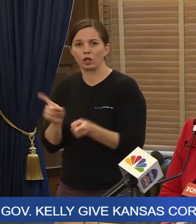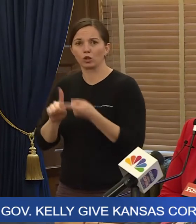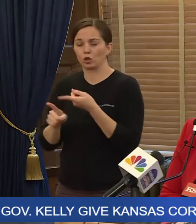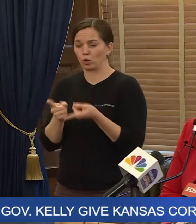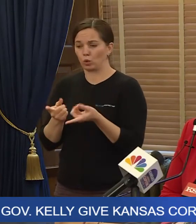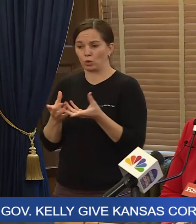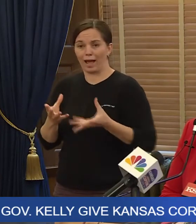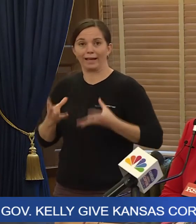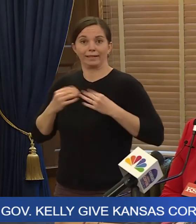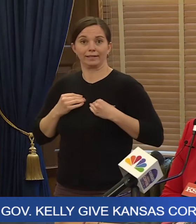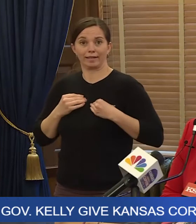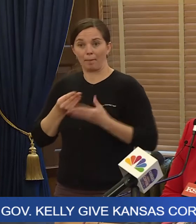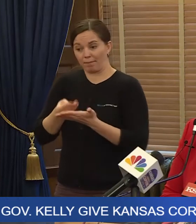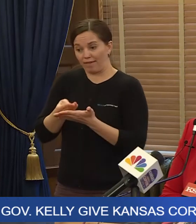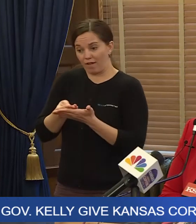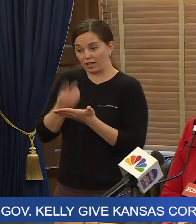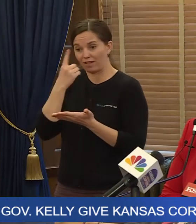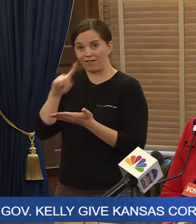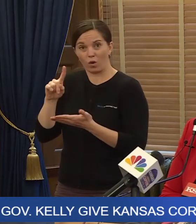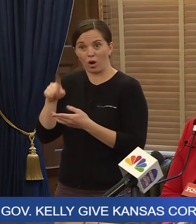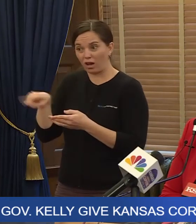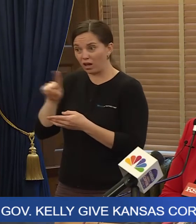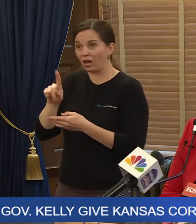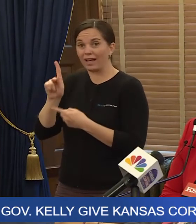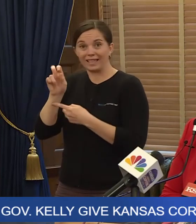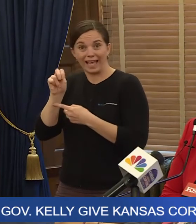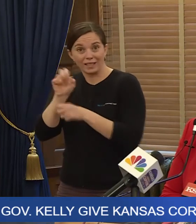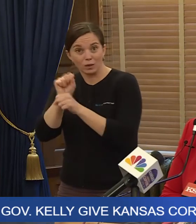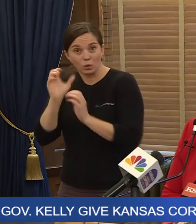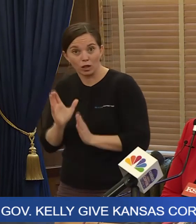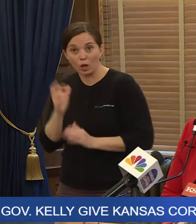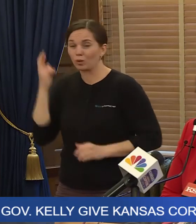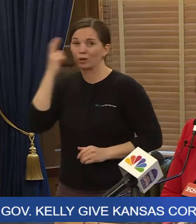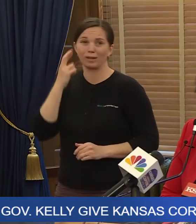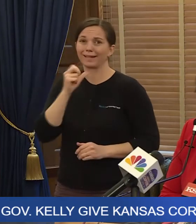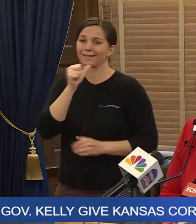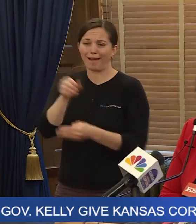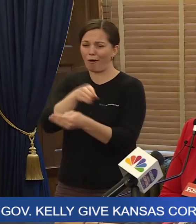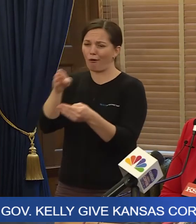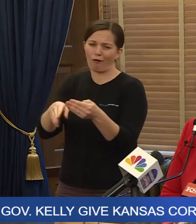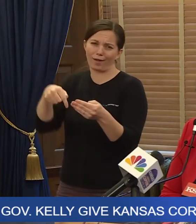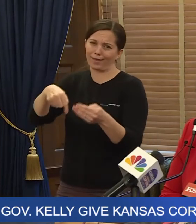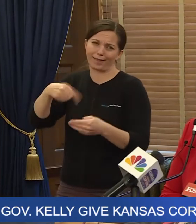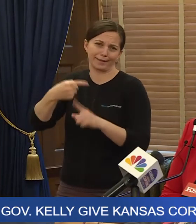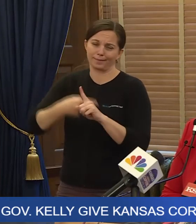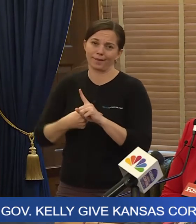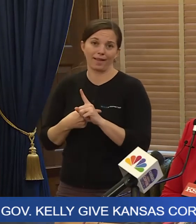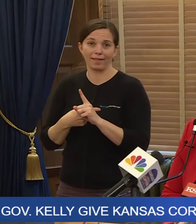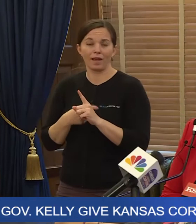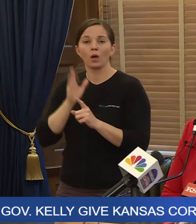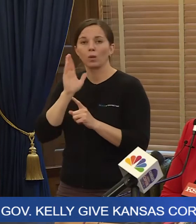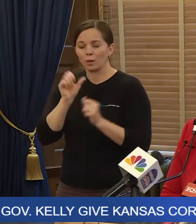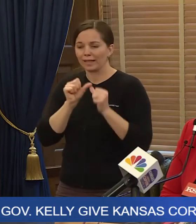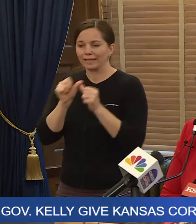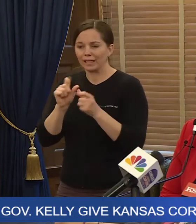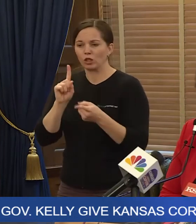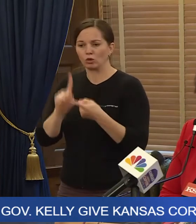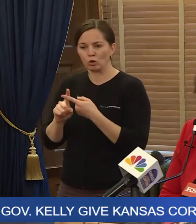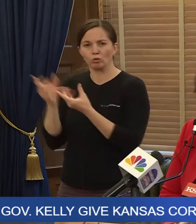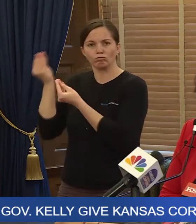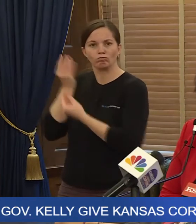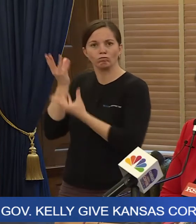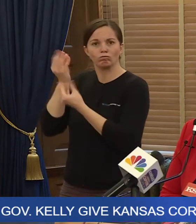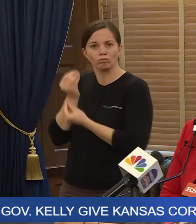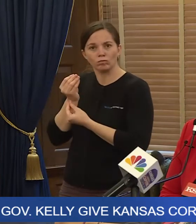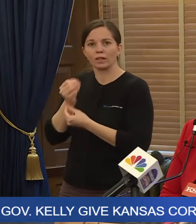funds for our hardworking Kansans. We realize that this will not be over this month, and we continue to receive updated guidance from the U.S.